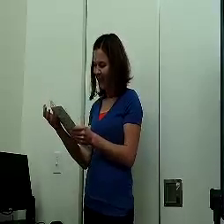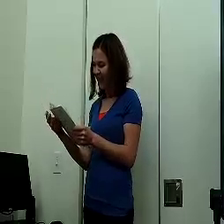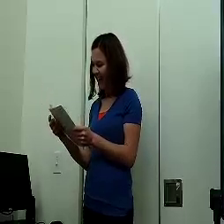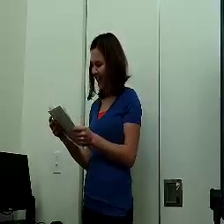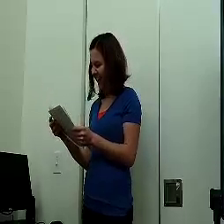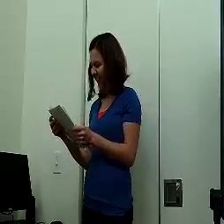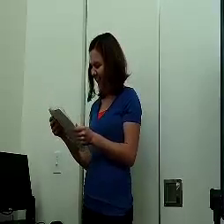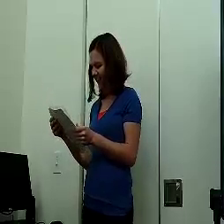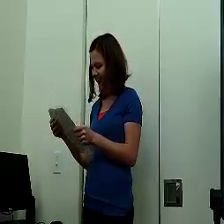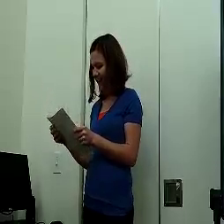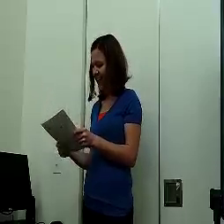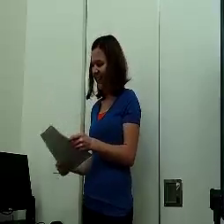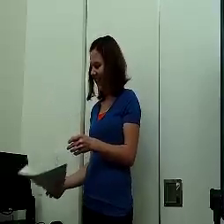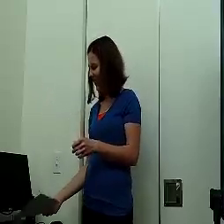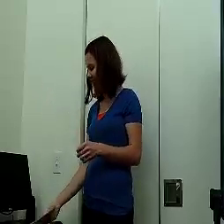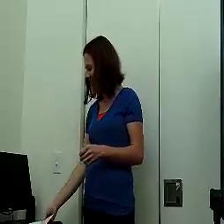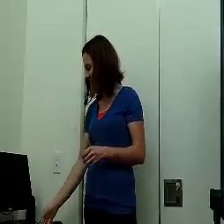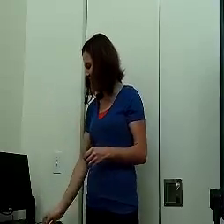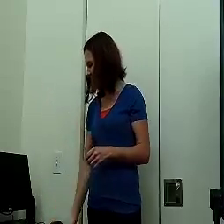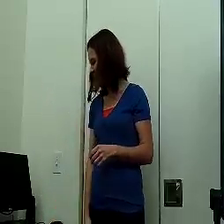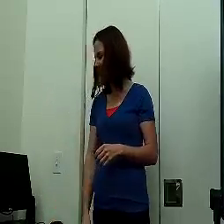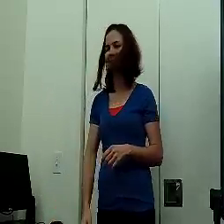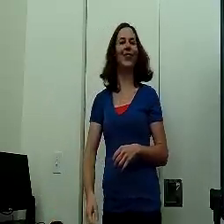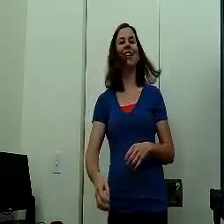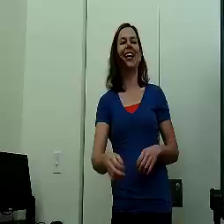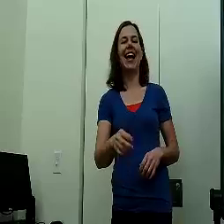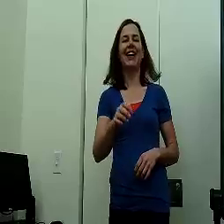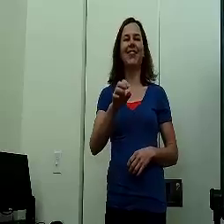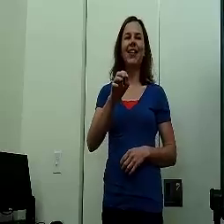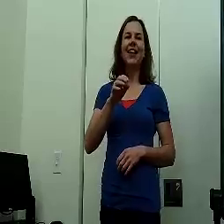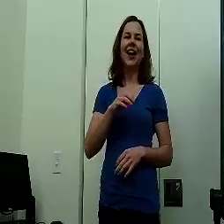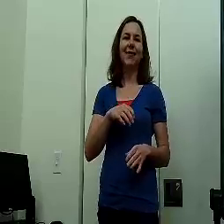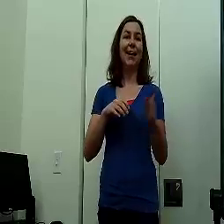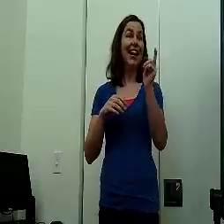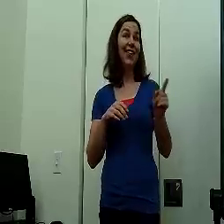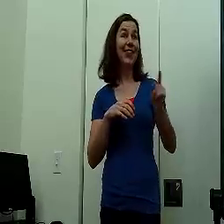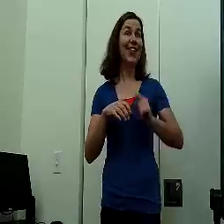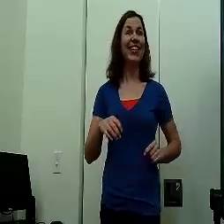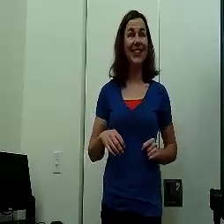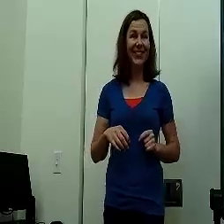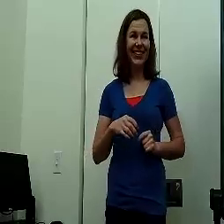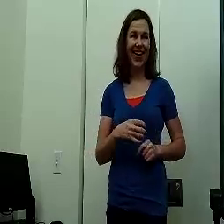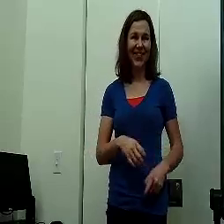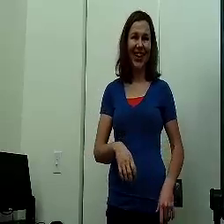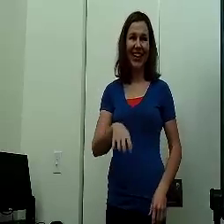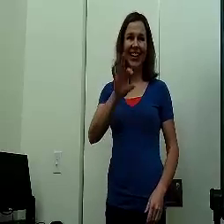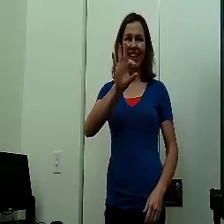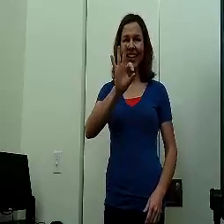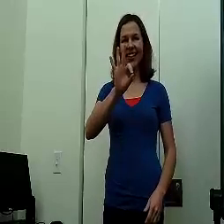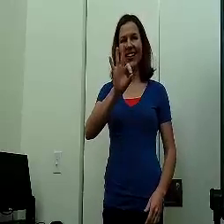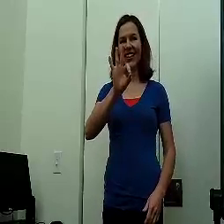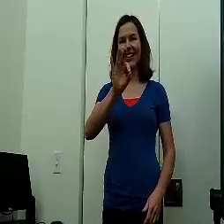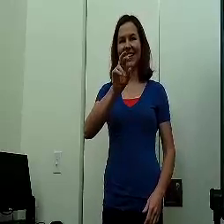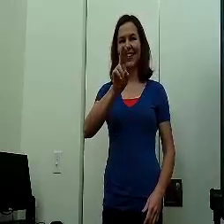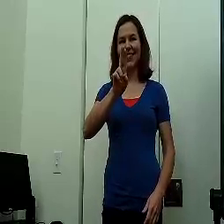move on through some of these. Okay, so this is a good, useful one to have. And I know you know it because we just talked about it.